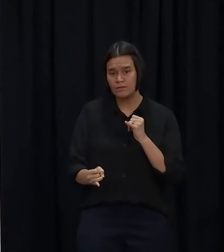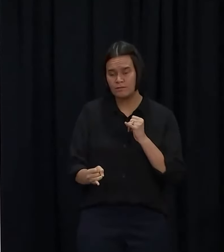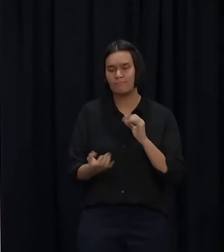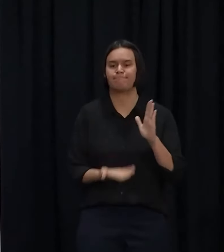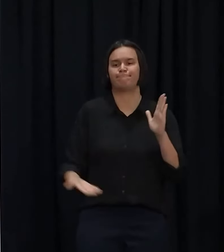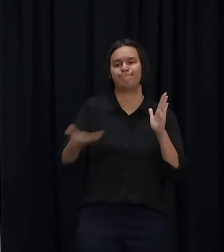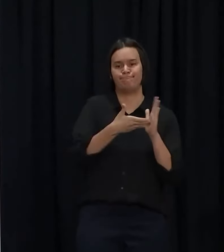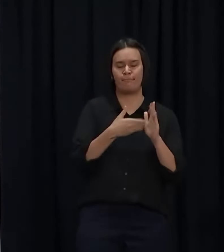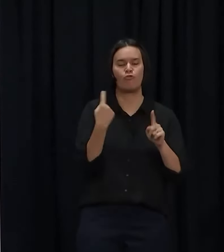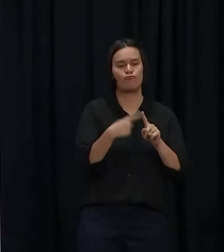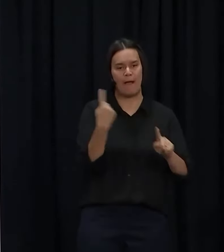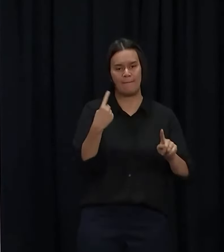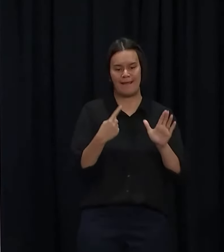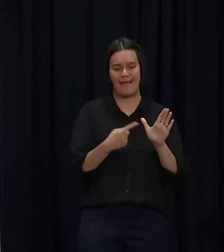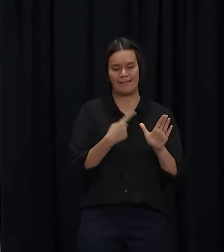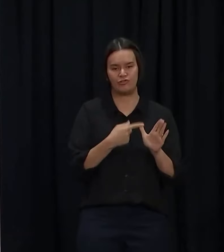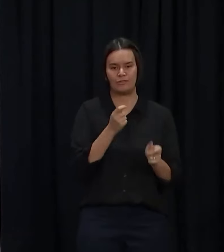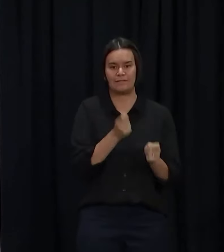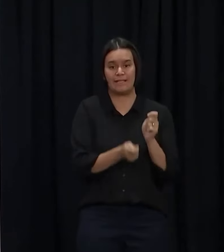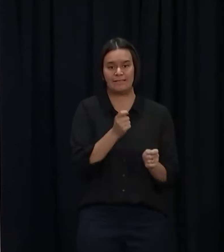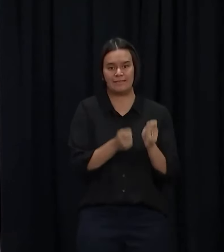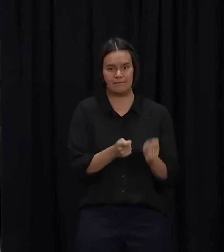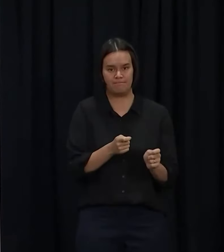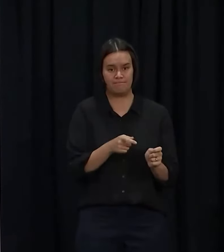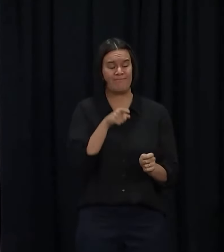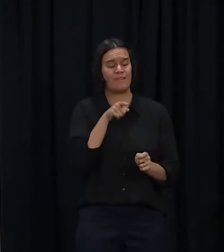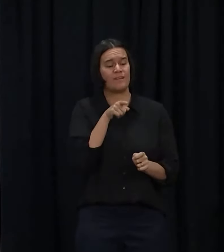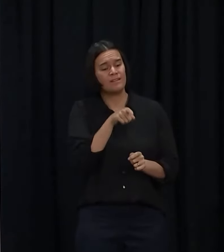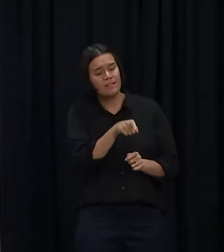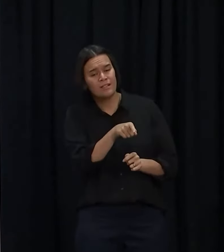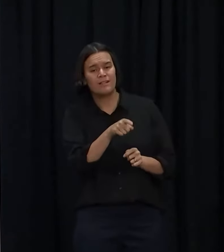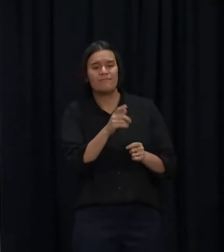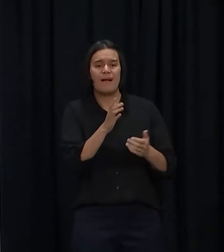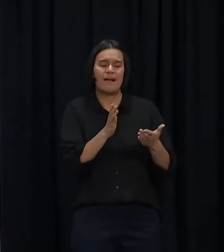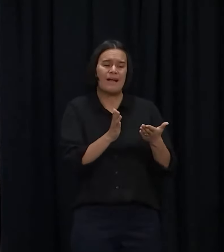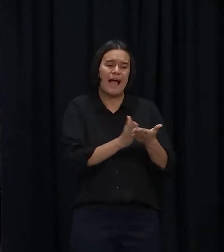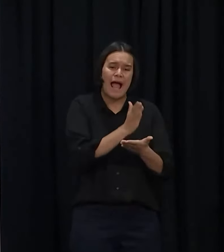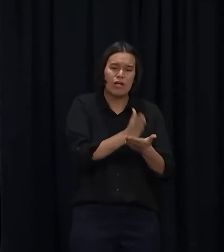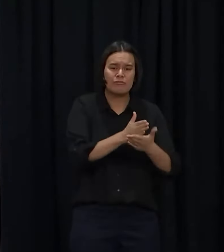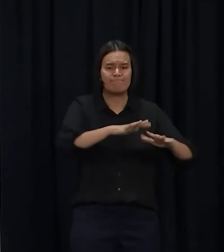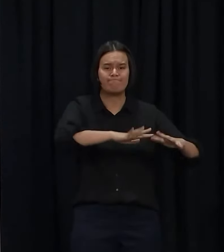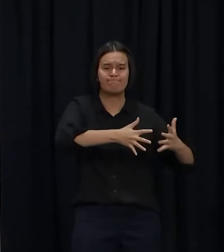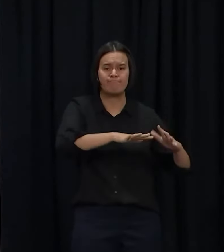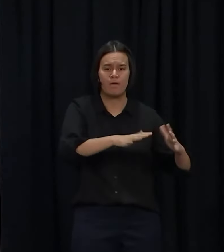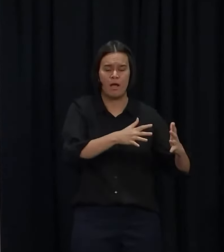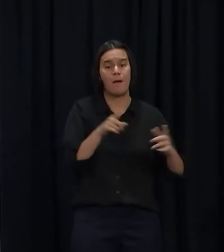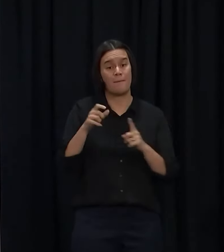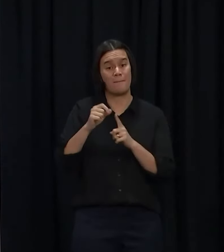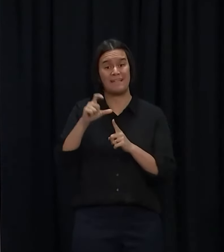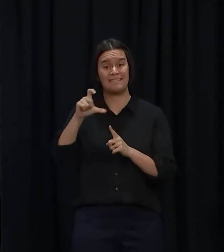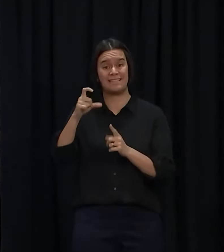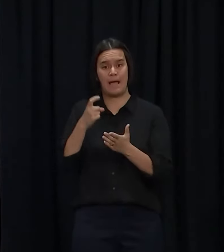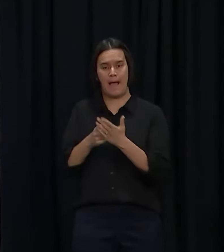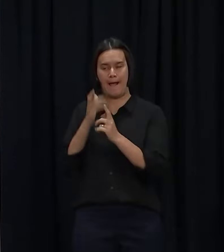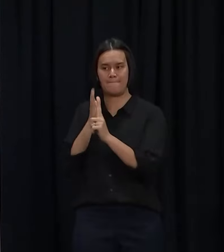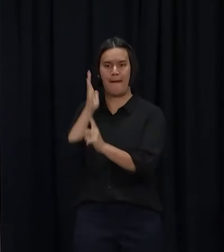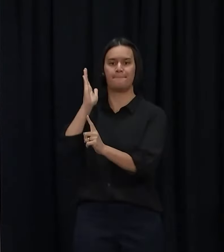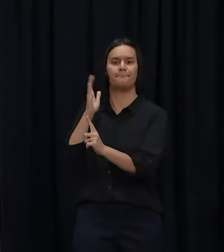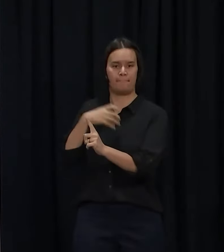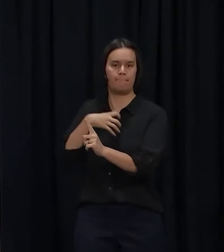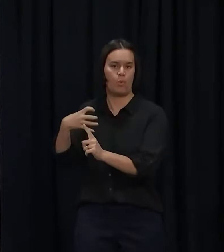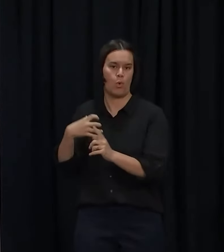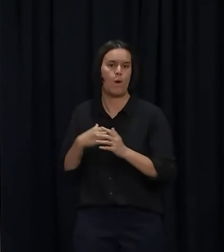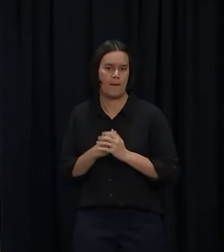it being a less accurate form of testing. And you're confident that they'll be here when we need them? Well, of course, we've been